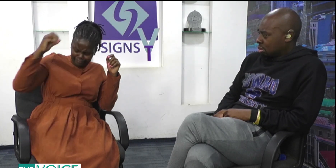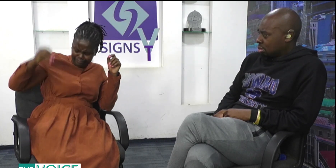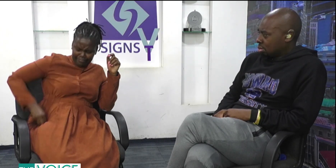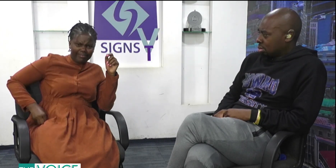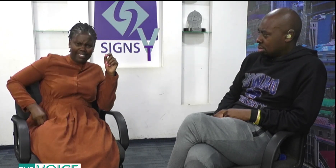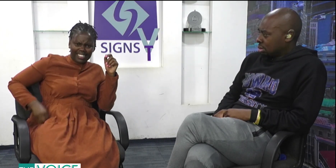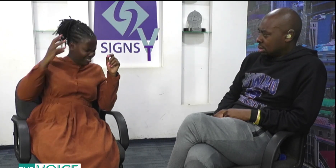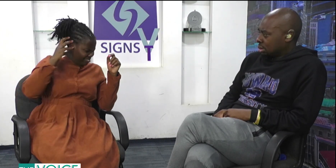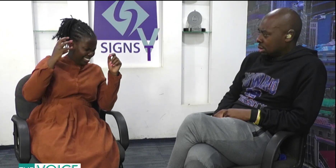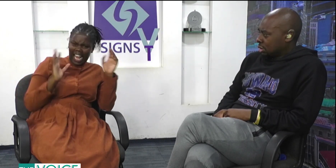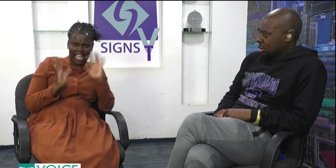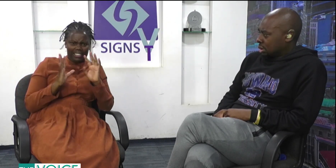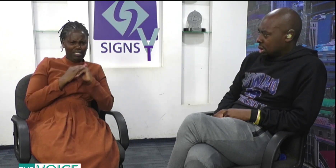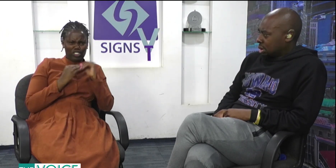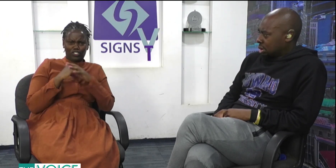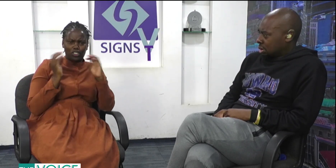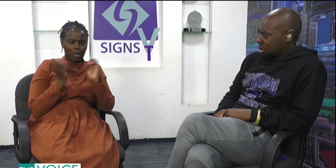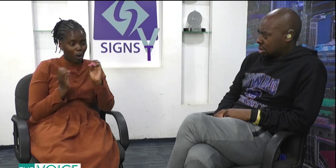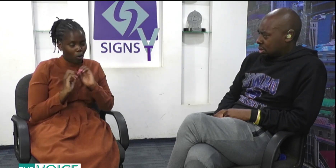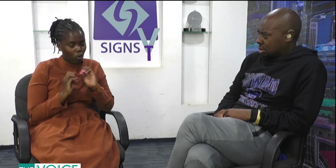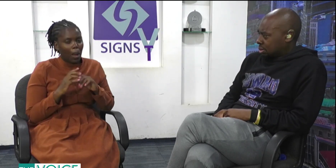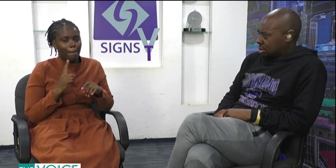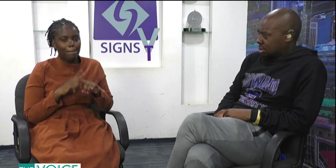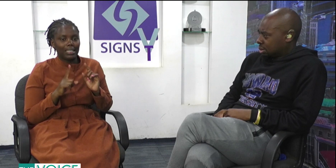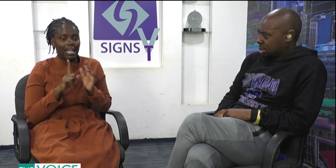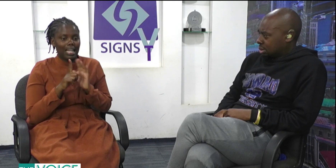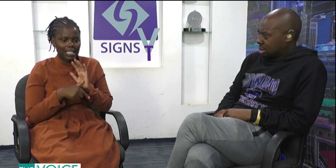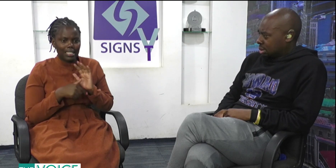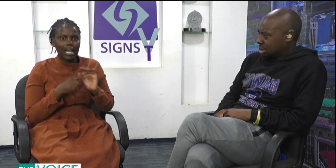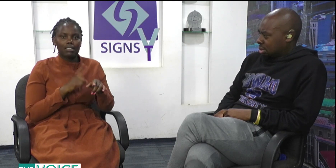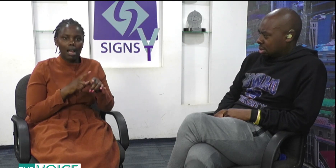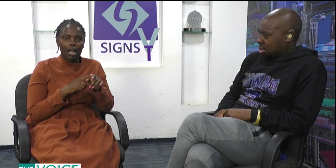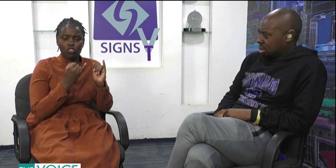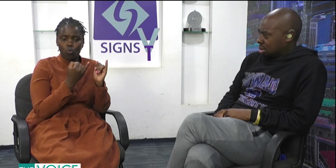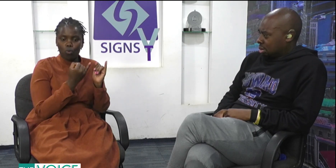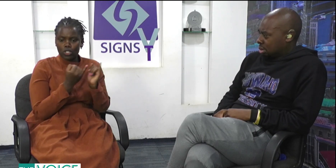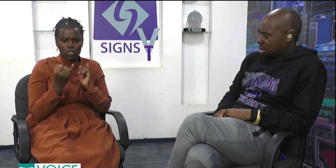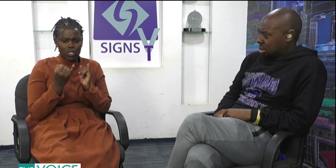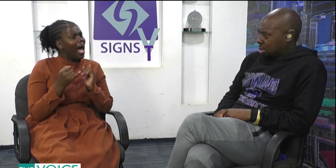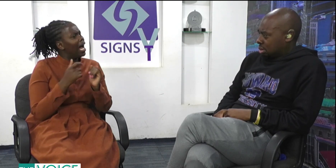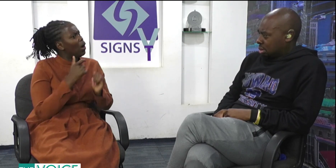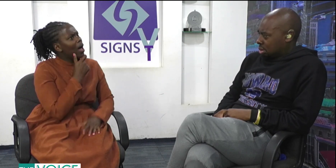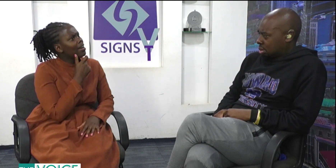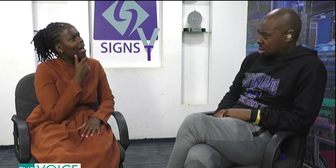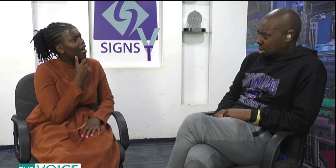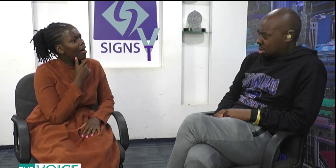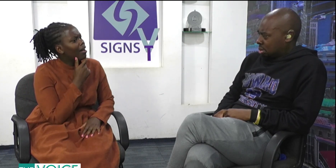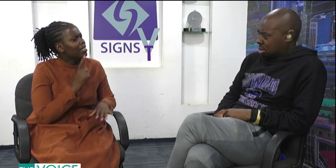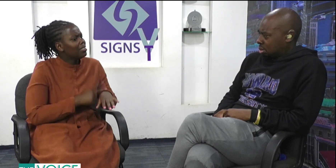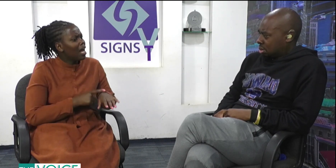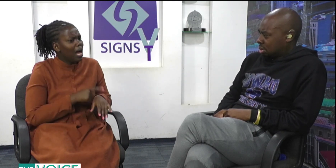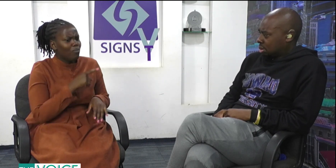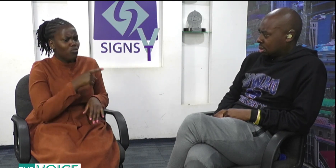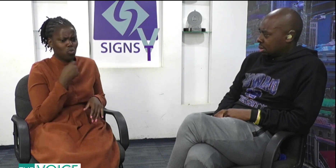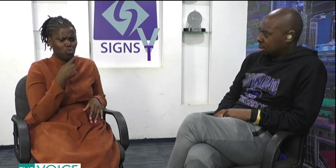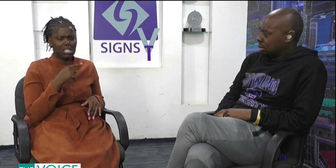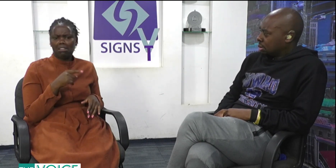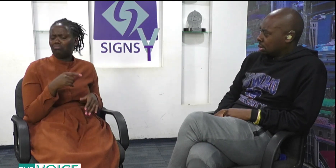comfortable. Some people around you were not comfortable with the hearing aid, which you had to go and hide in your pocket. And the moment you